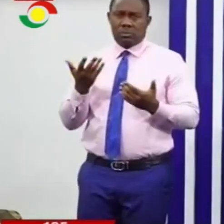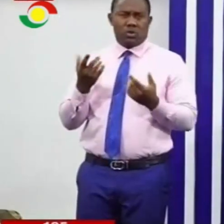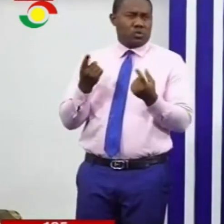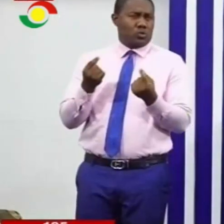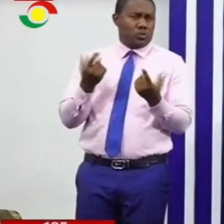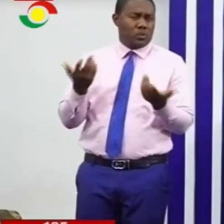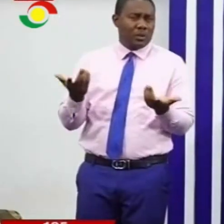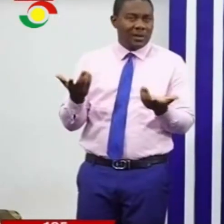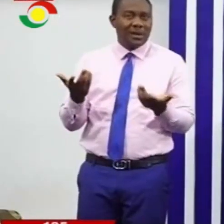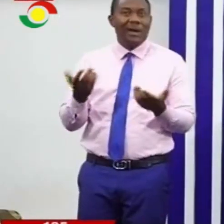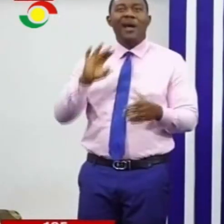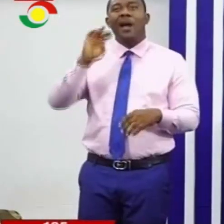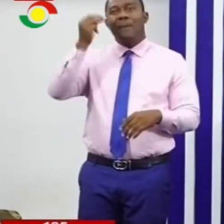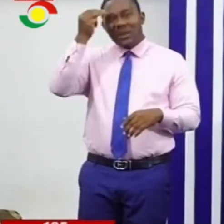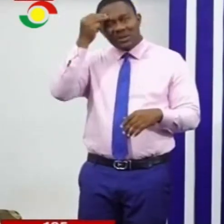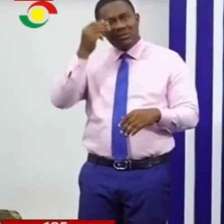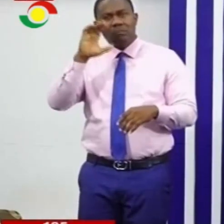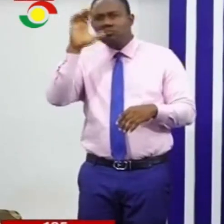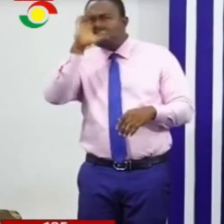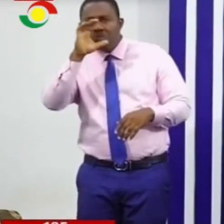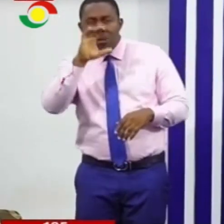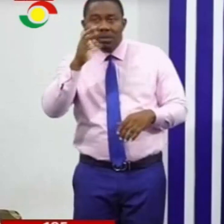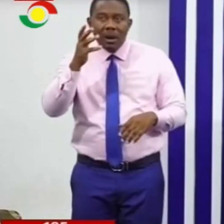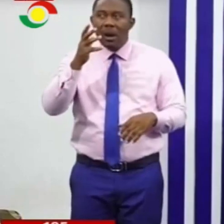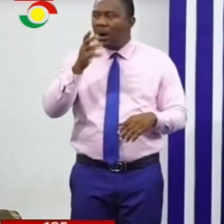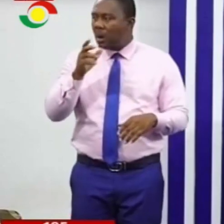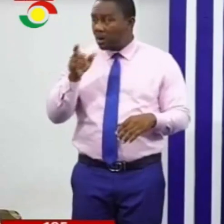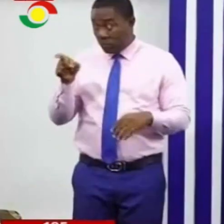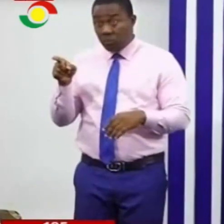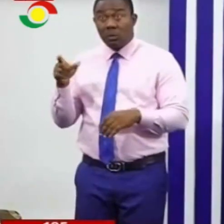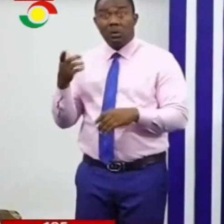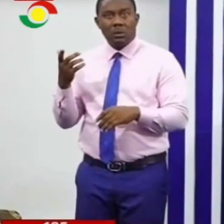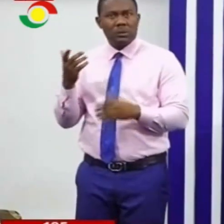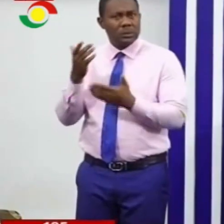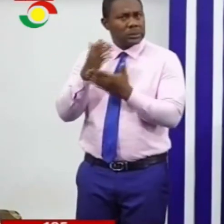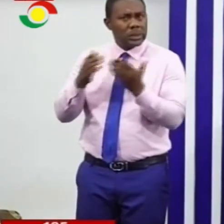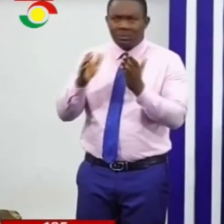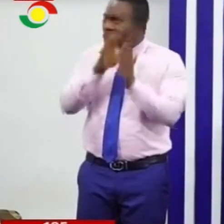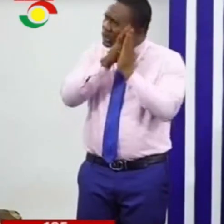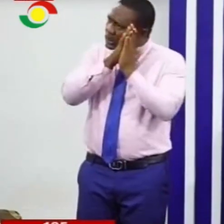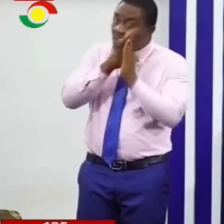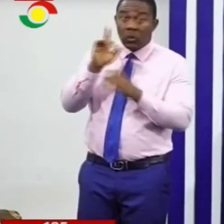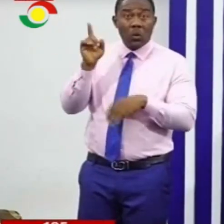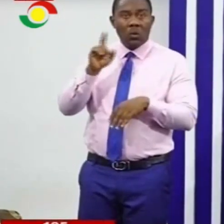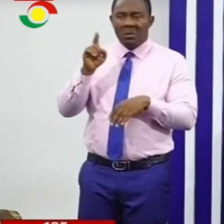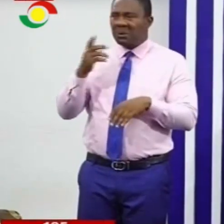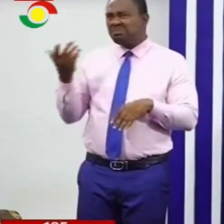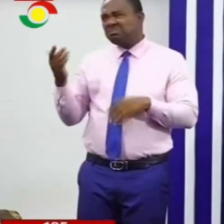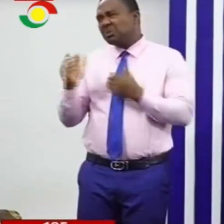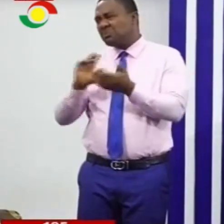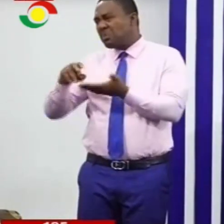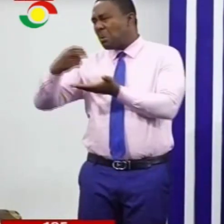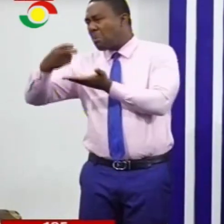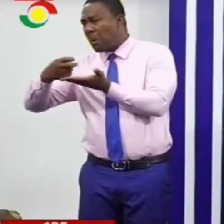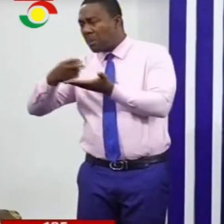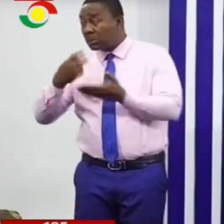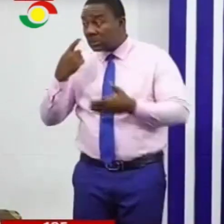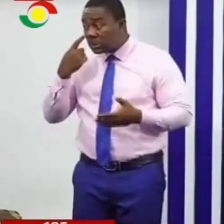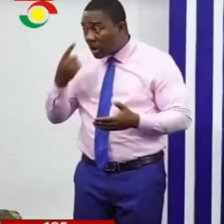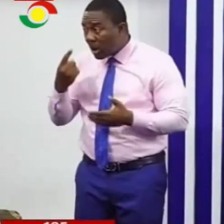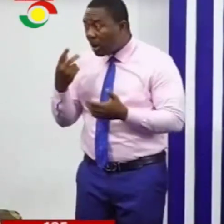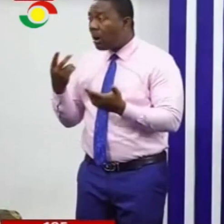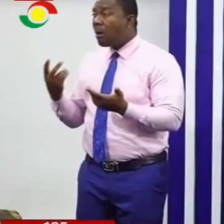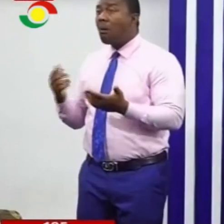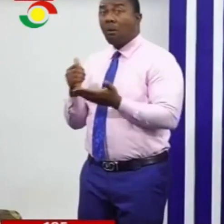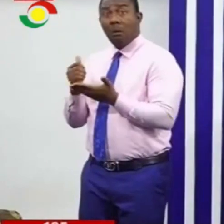enya kwenya anante nanti mo ahwe bebia dodo won beda ebi mu deda efie bi mu ene baby a hodo o mako hu aku hu kwan obetu me ahwom